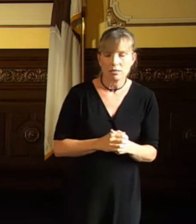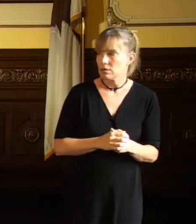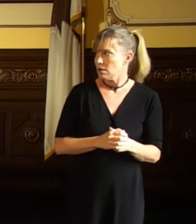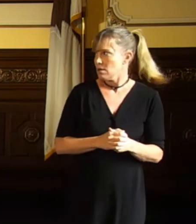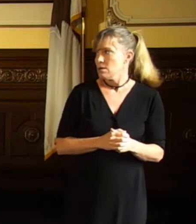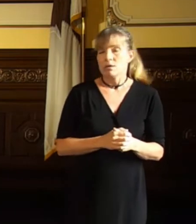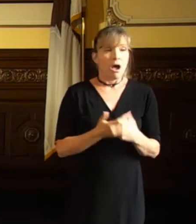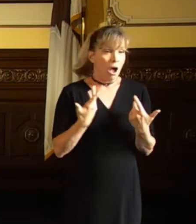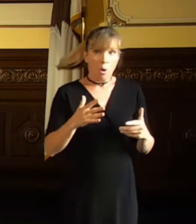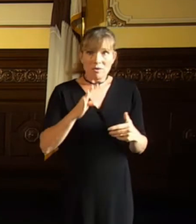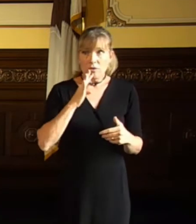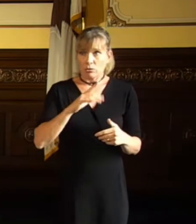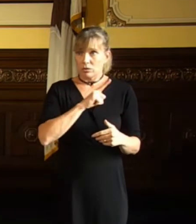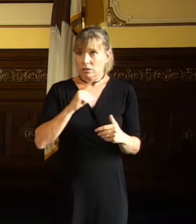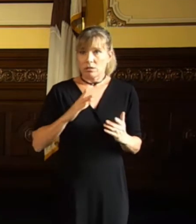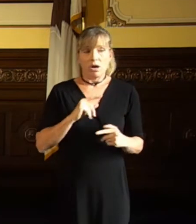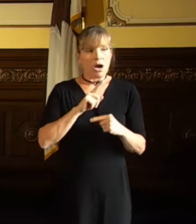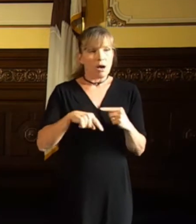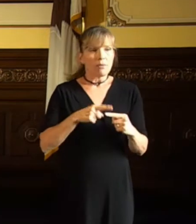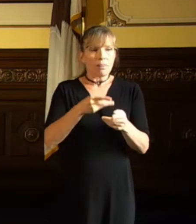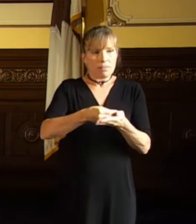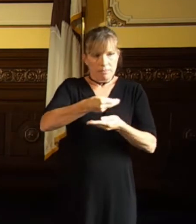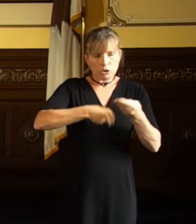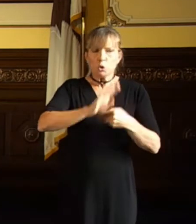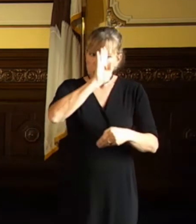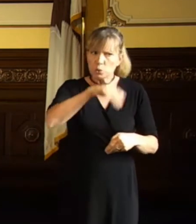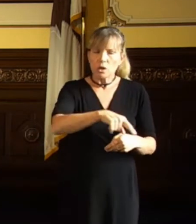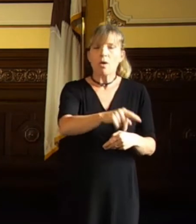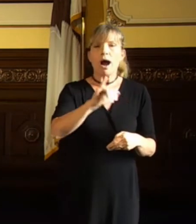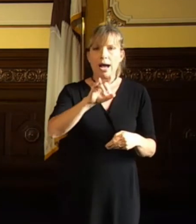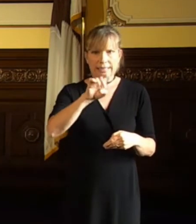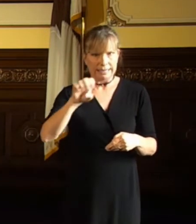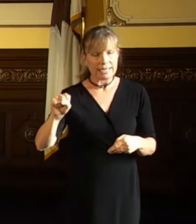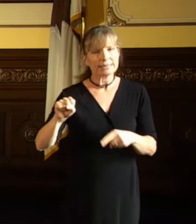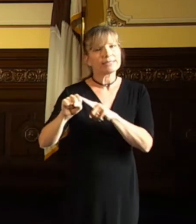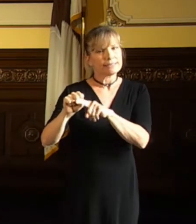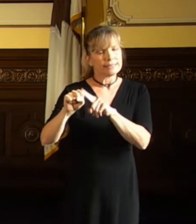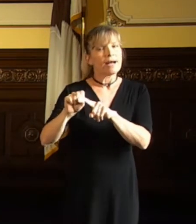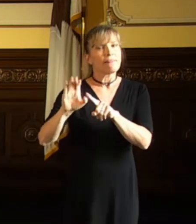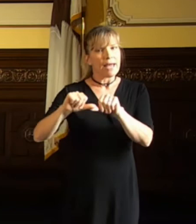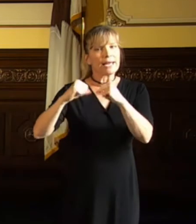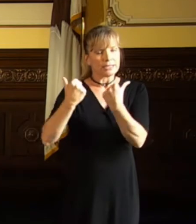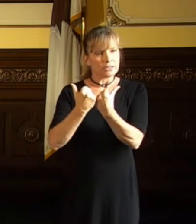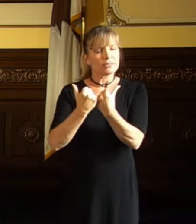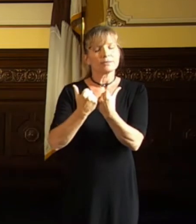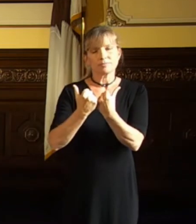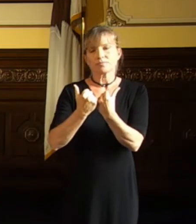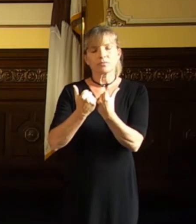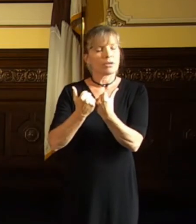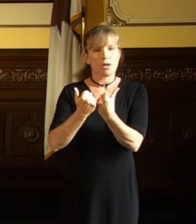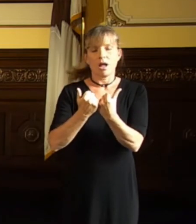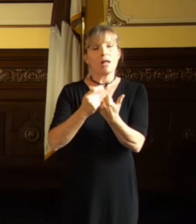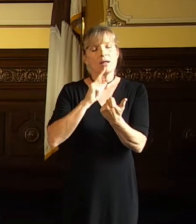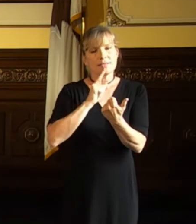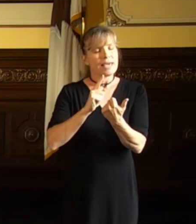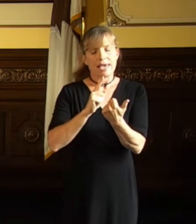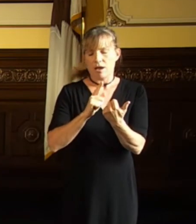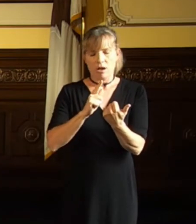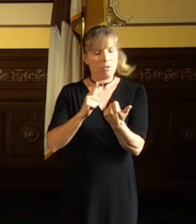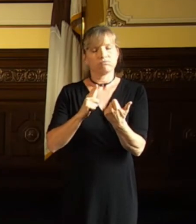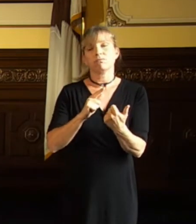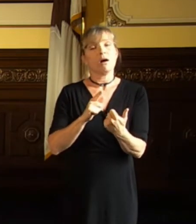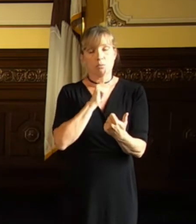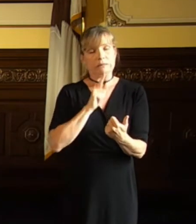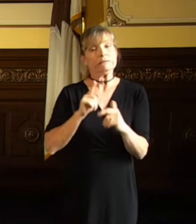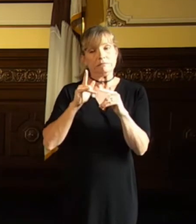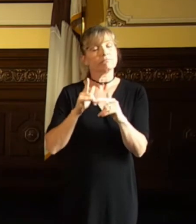we've talked to the legislature about, particularly with the budget, as you know, IDES is one of those agencies that was woefully inadequately